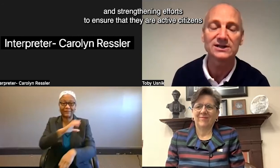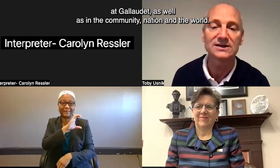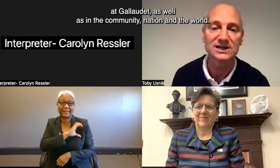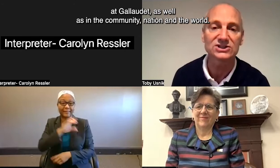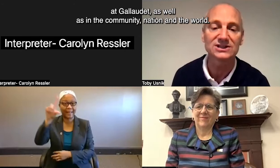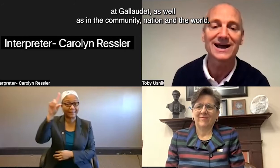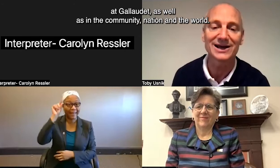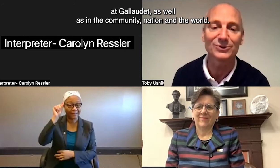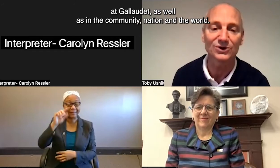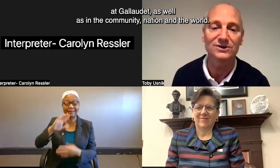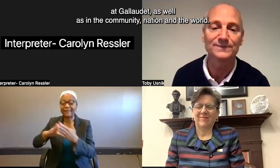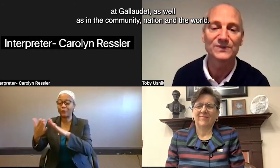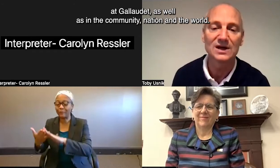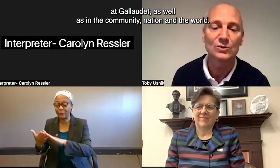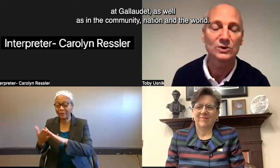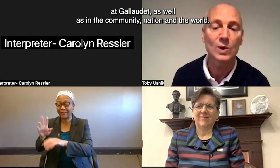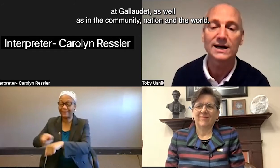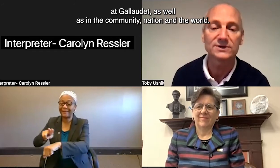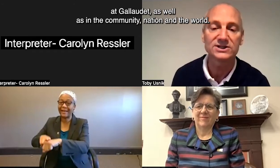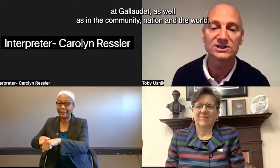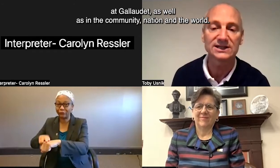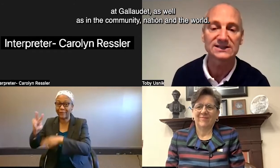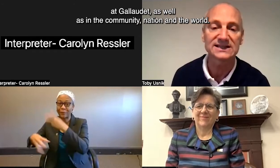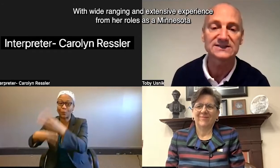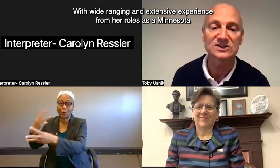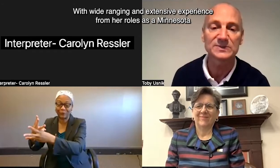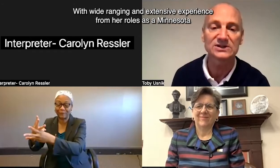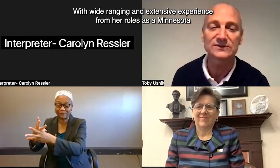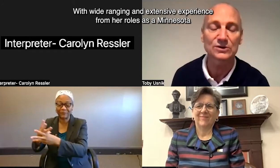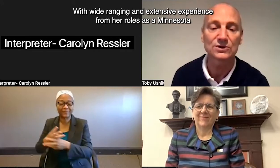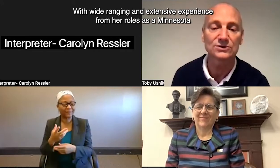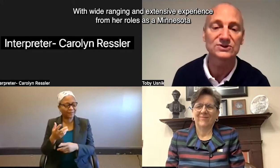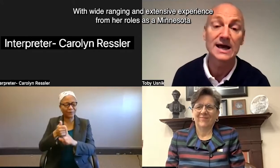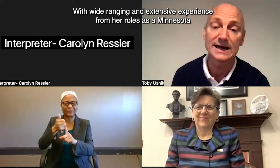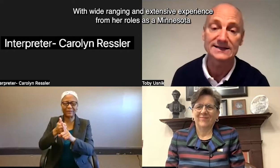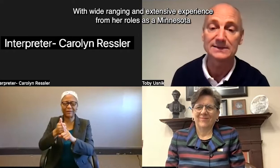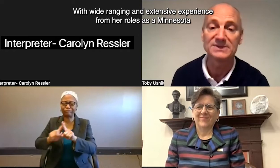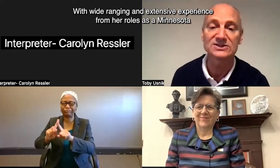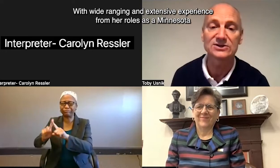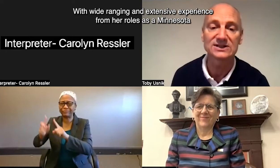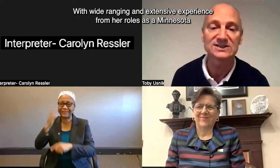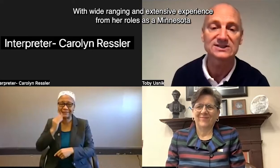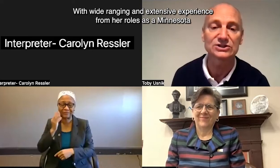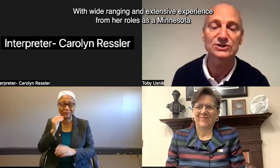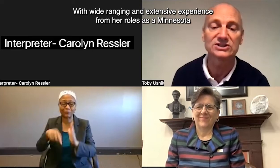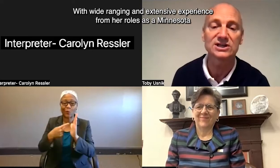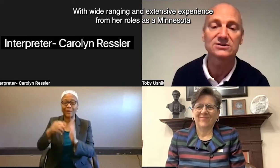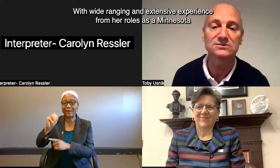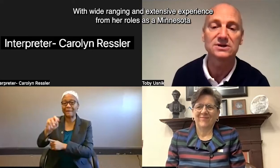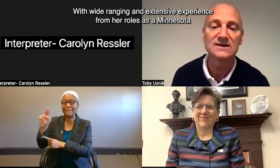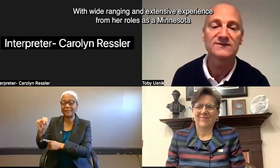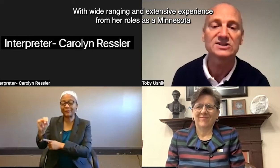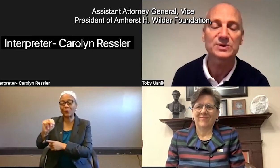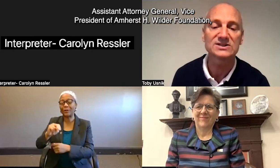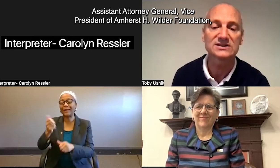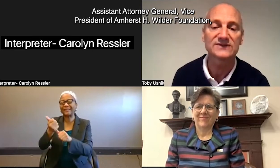the community, nation, and the world. With wide-ranging and extensive experience from her roles as a Minnesota Assistant Attorney General,